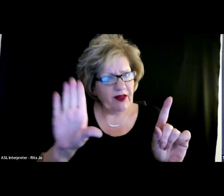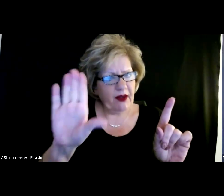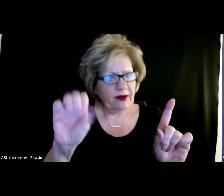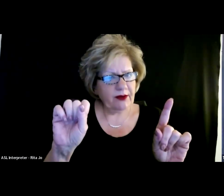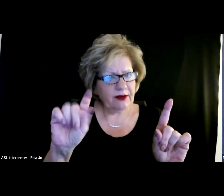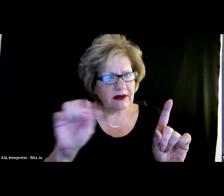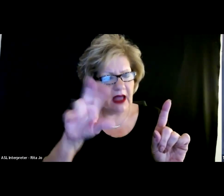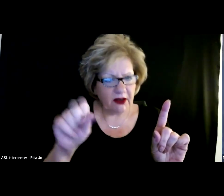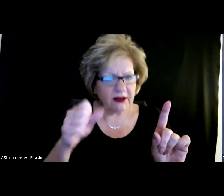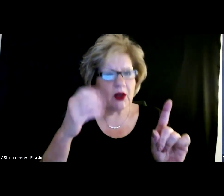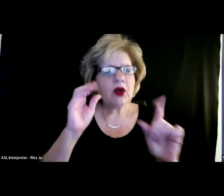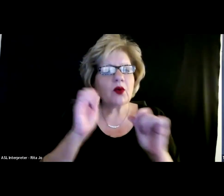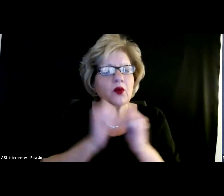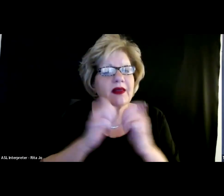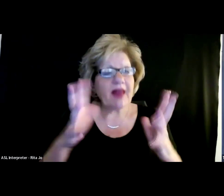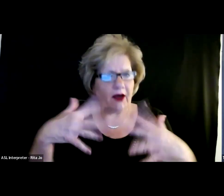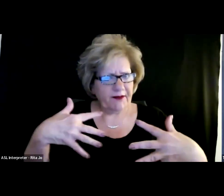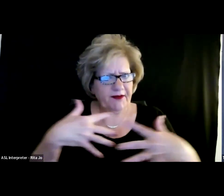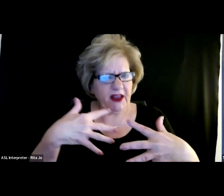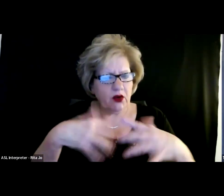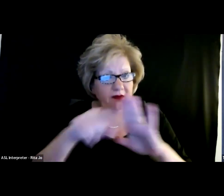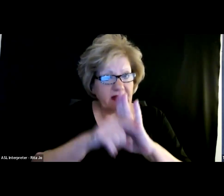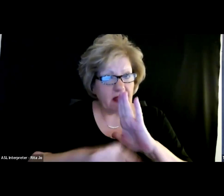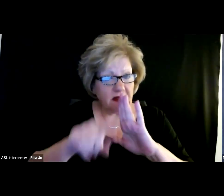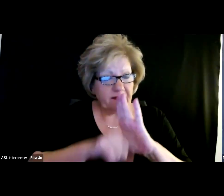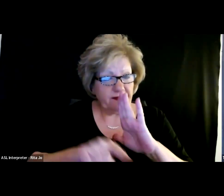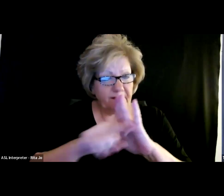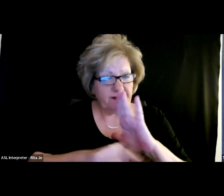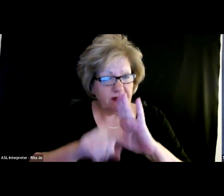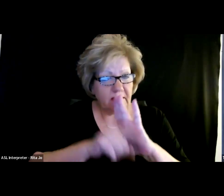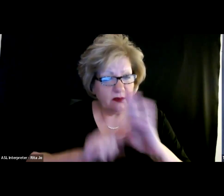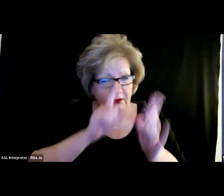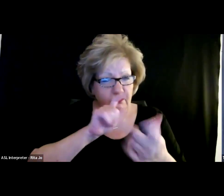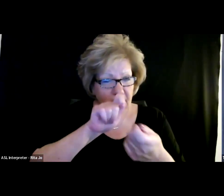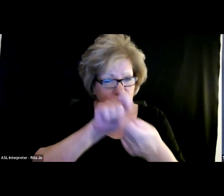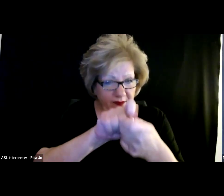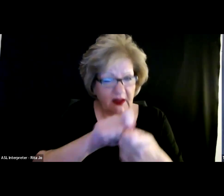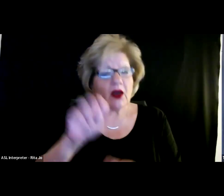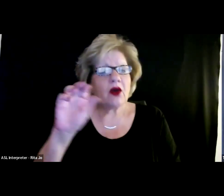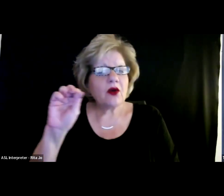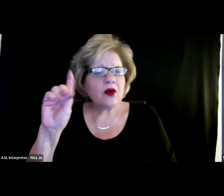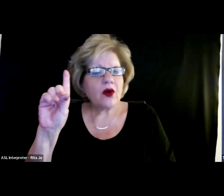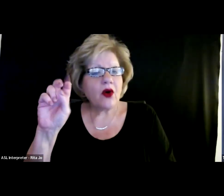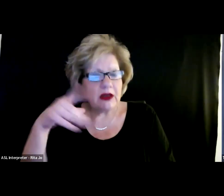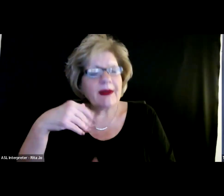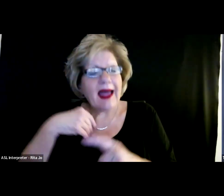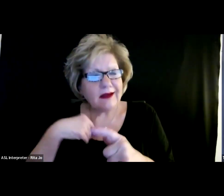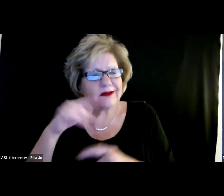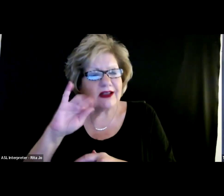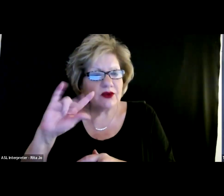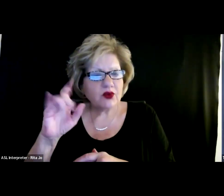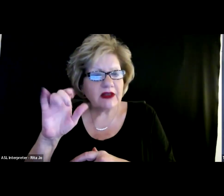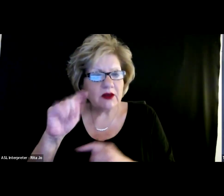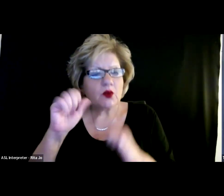negative repercussions. And to this end, ODEP also has a toolkit to support self-disclosure through our